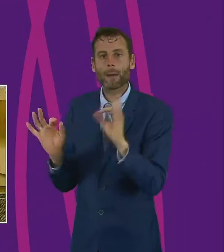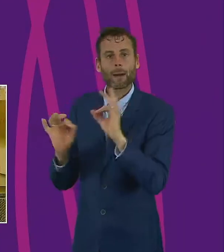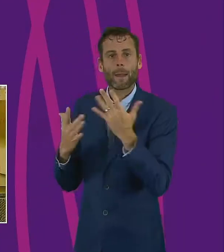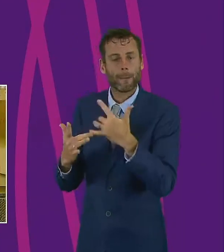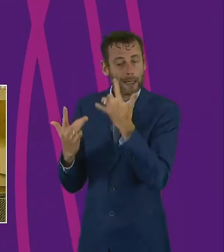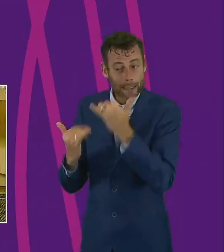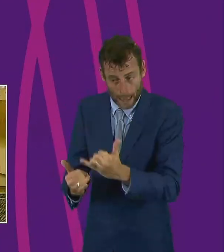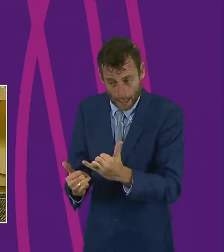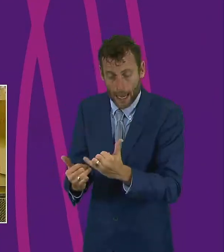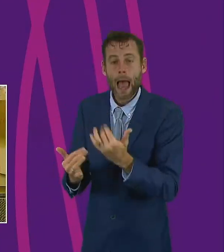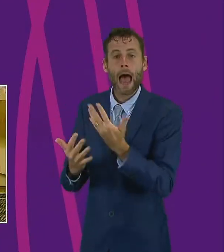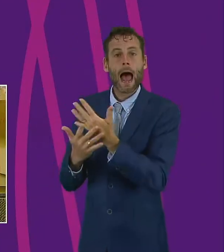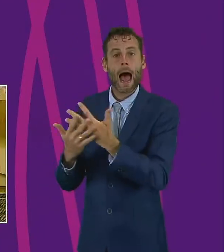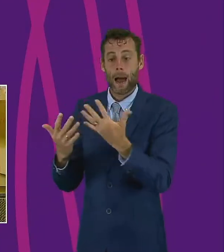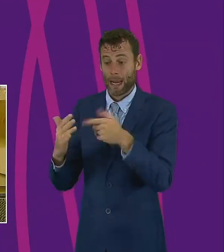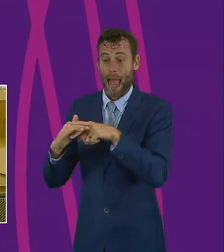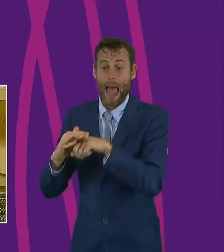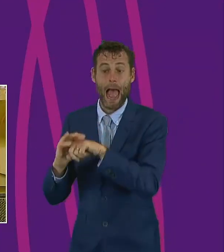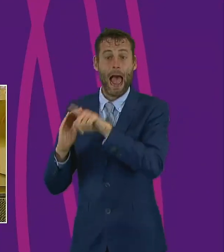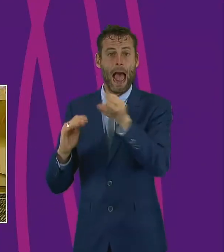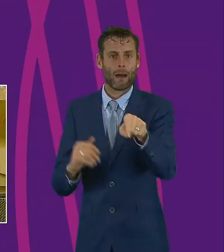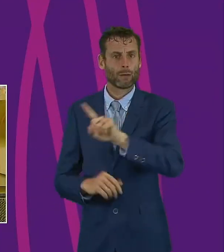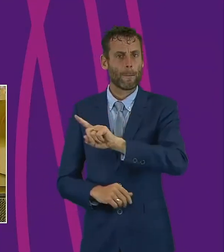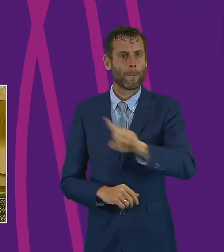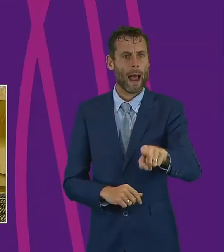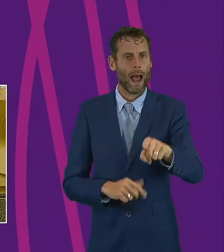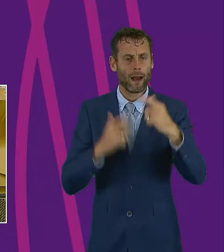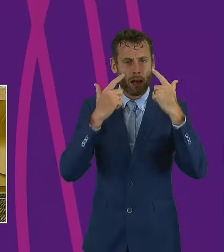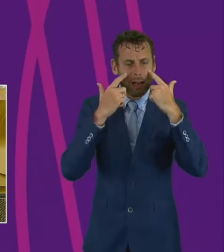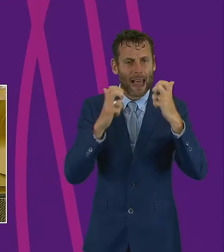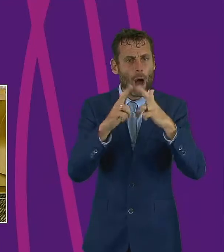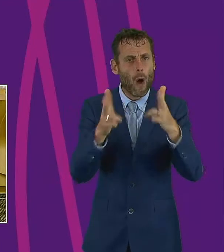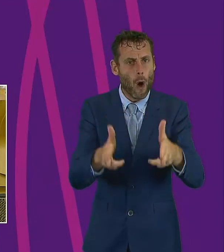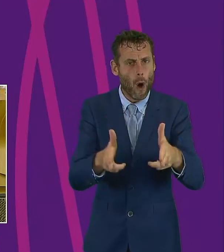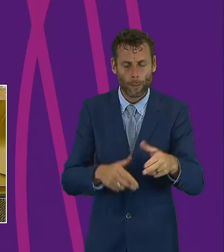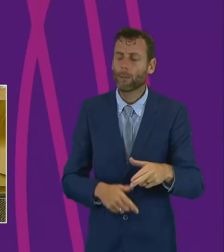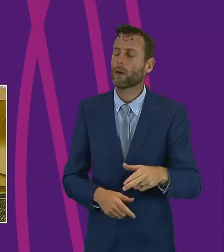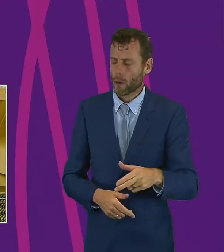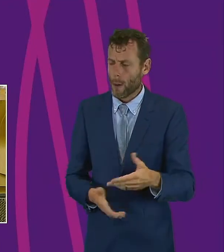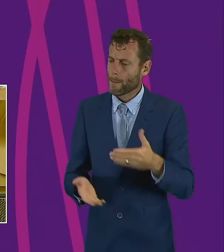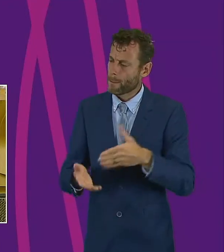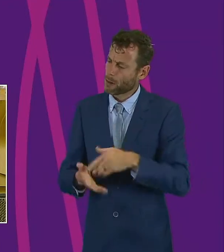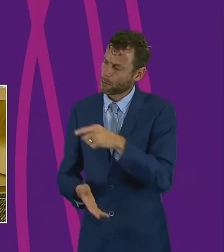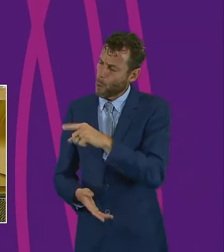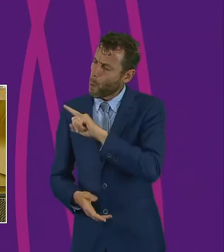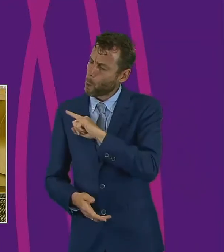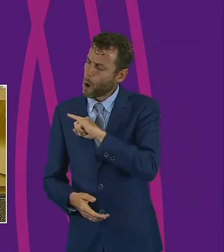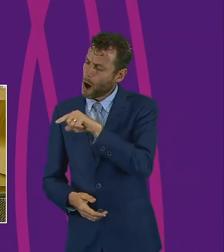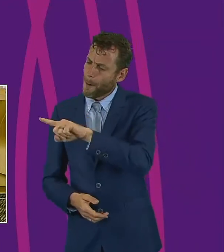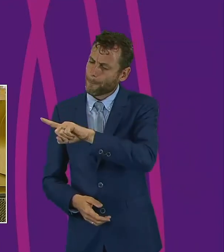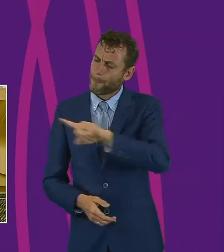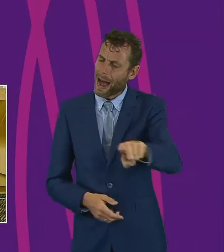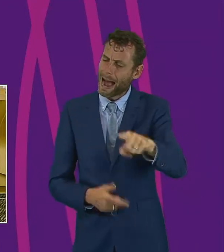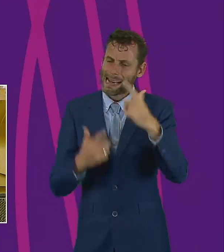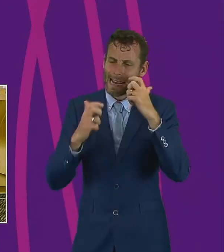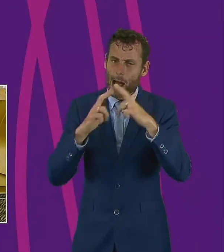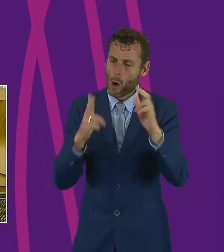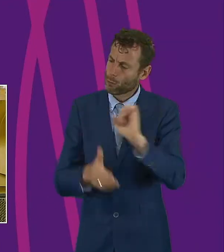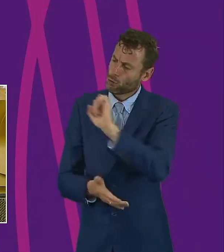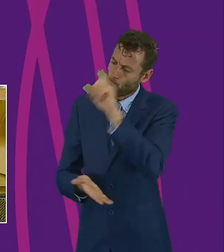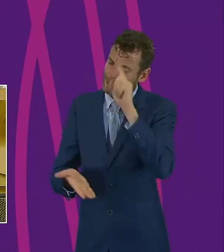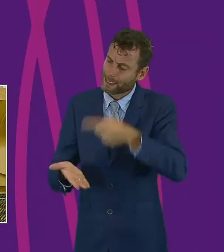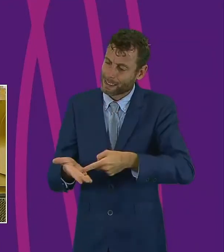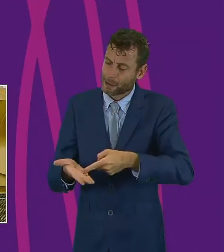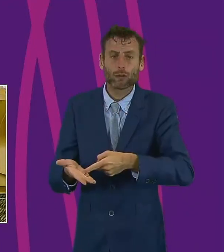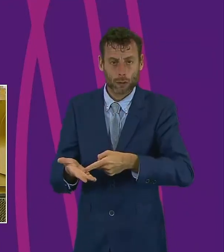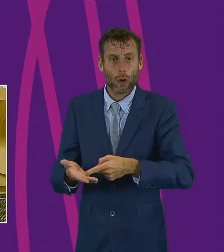the date the test happened, and to look at and analyse the rationale for those decisions. We aim to have that data by the end of